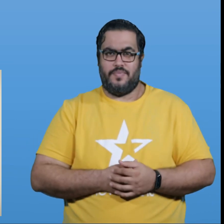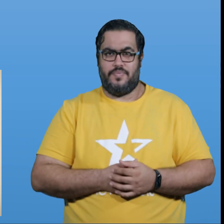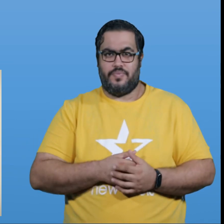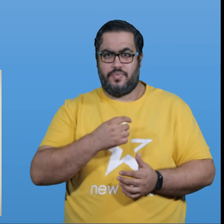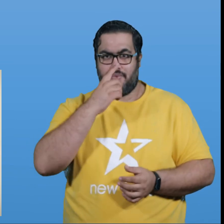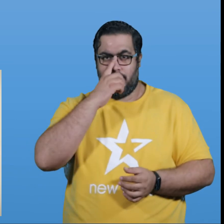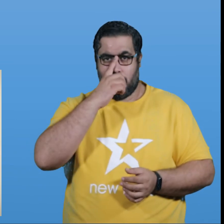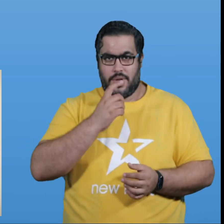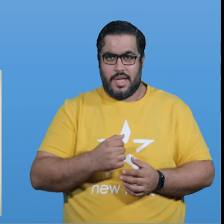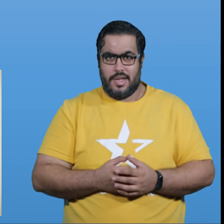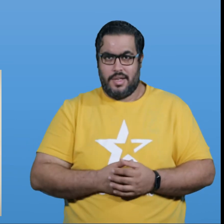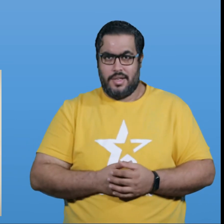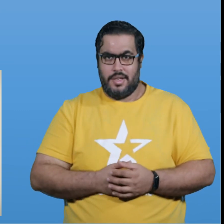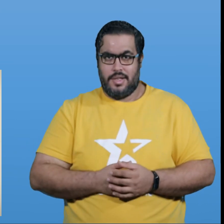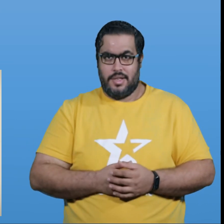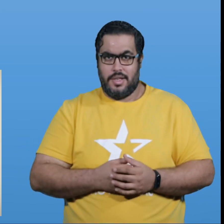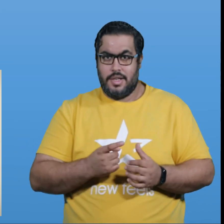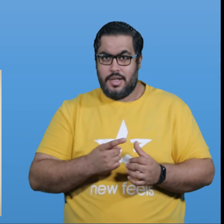To be a delegate. Excellent job.